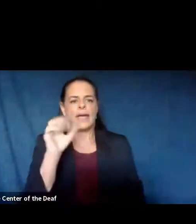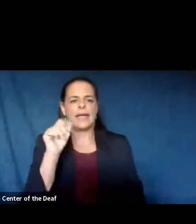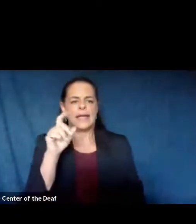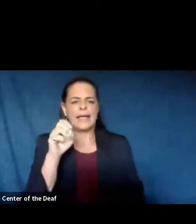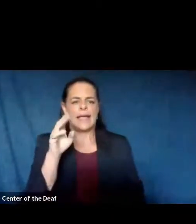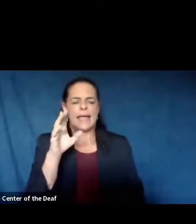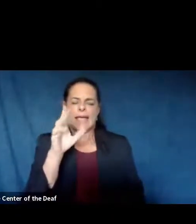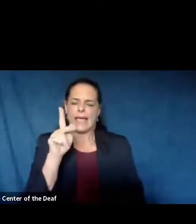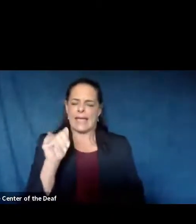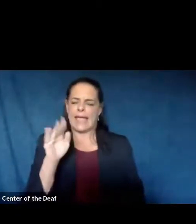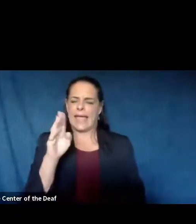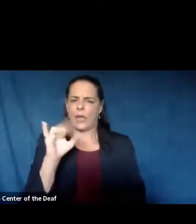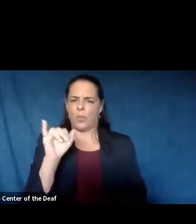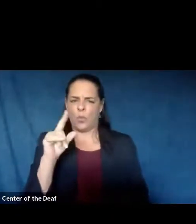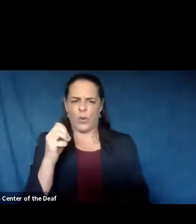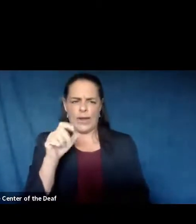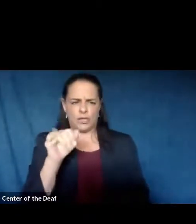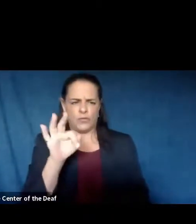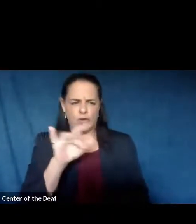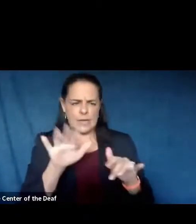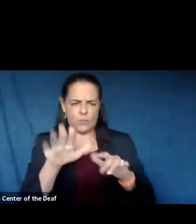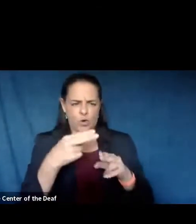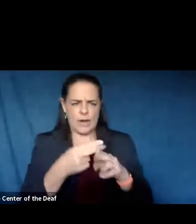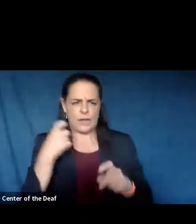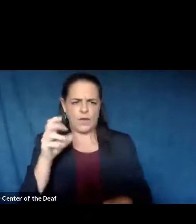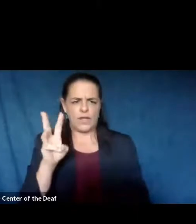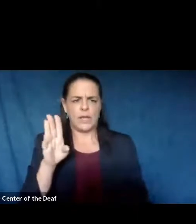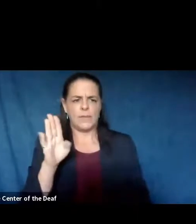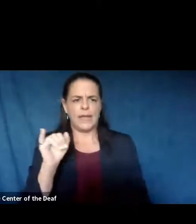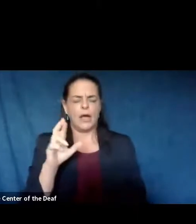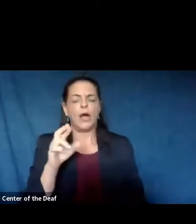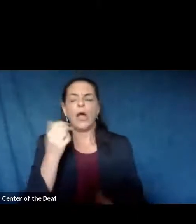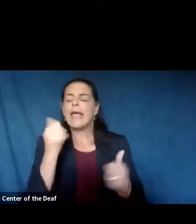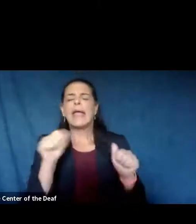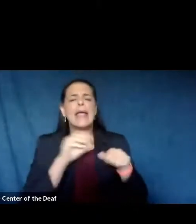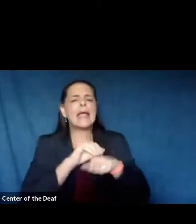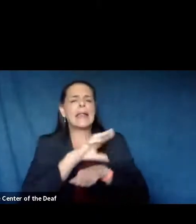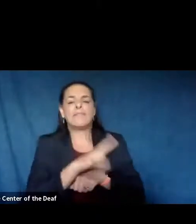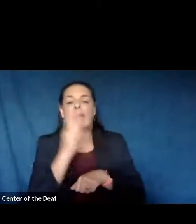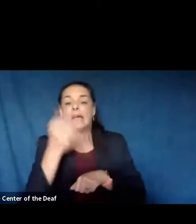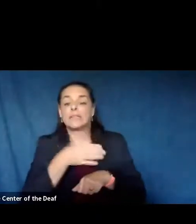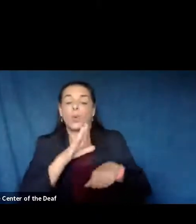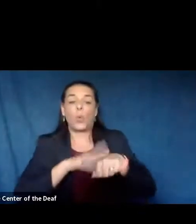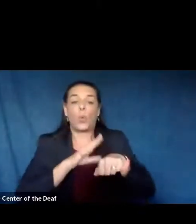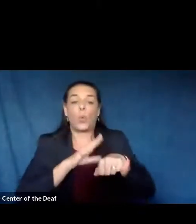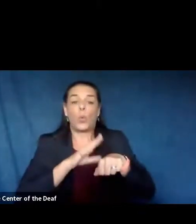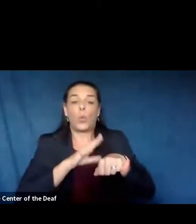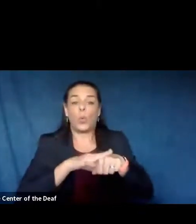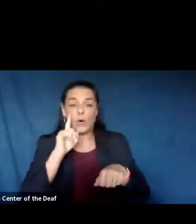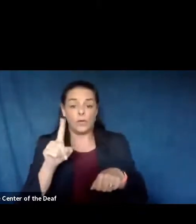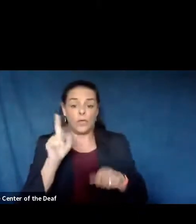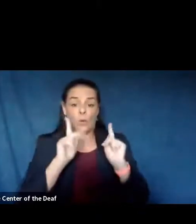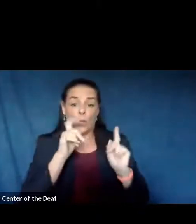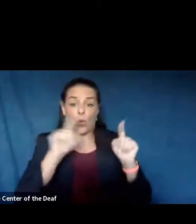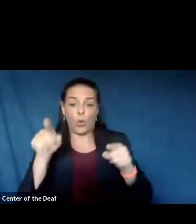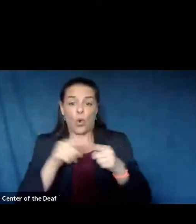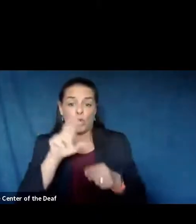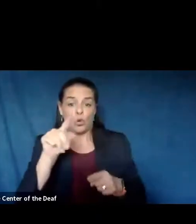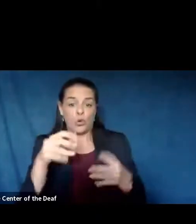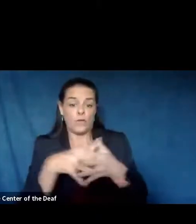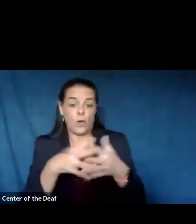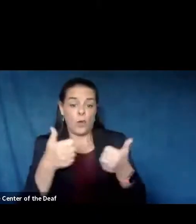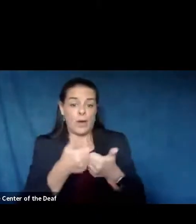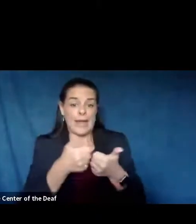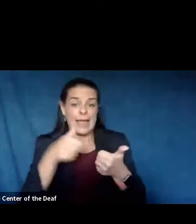in, Kay Bridge, that'd be helpful. From WBIR. Any advice/warnings for fans attending the Vols game at Neyland